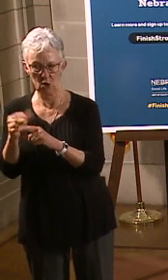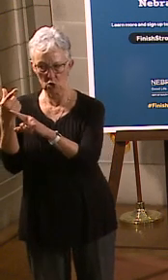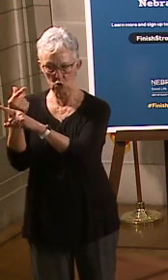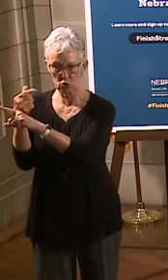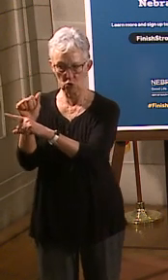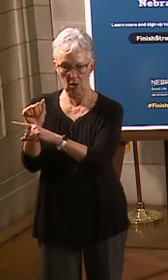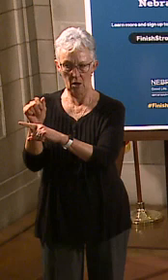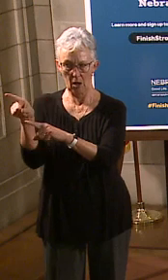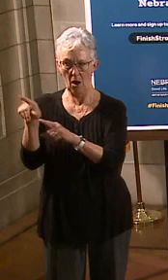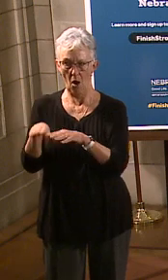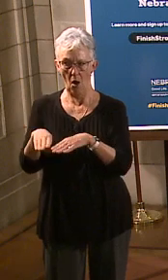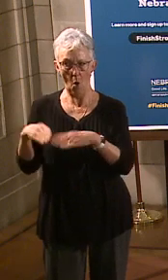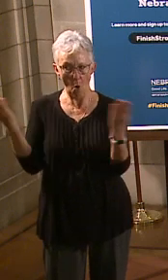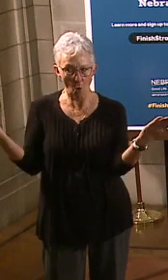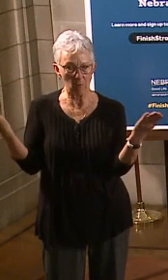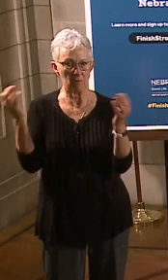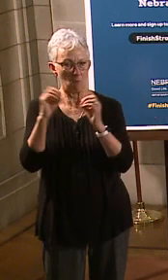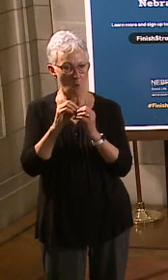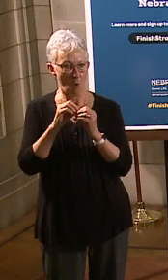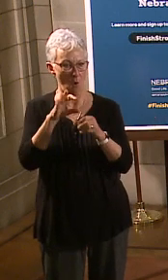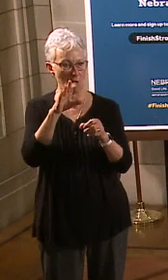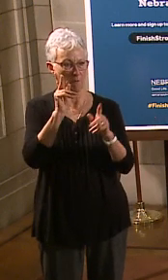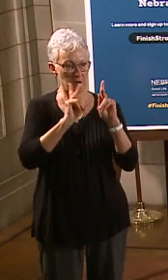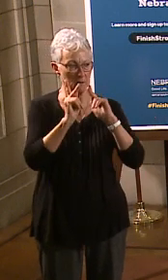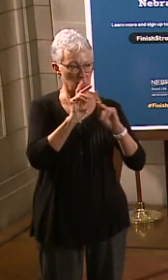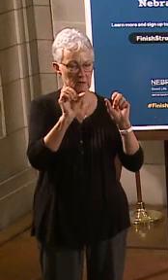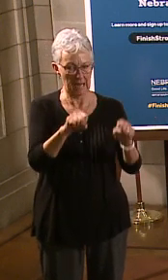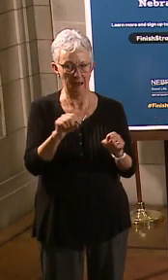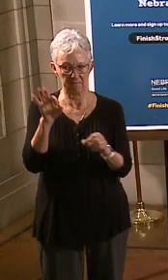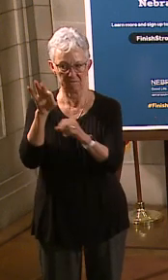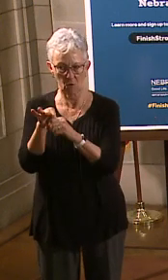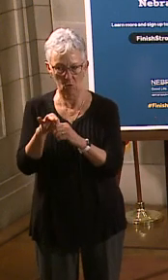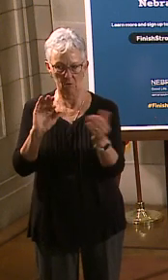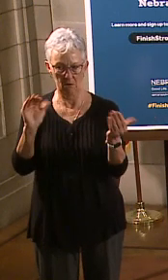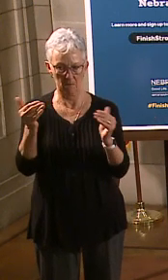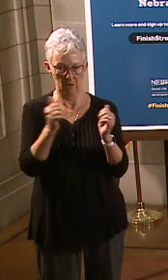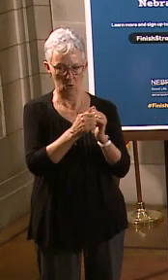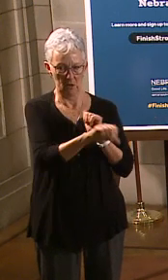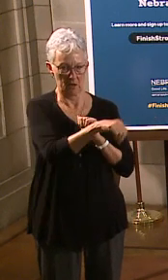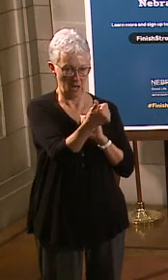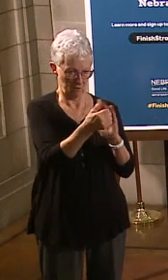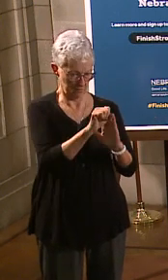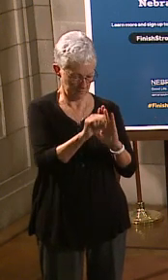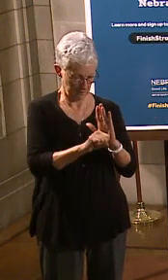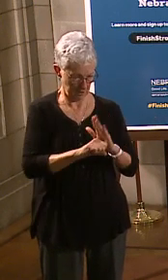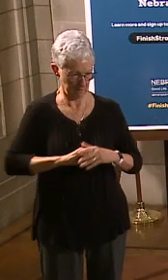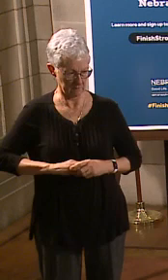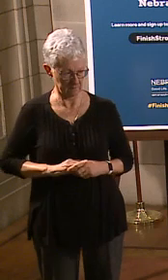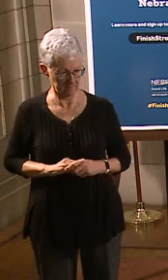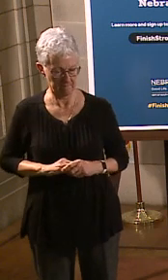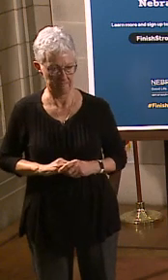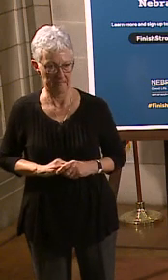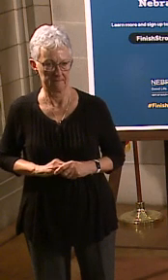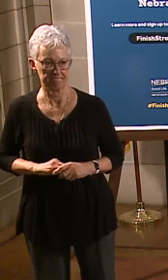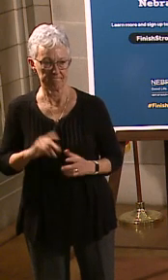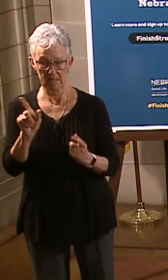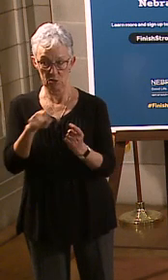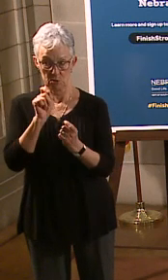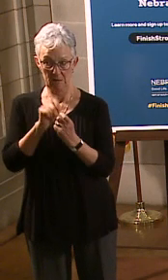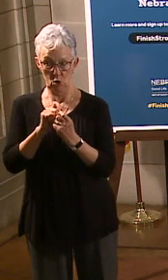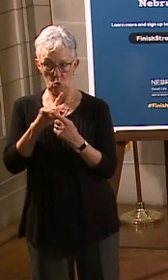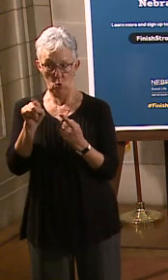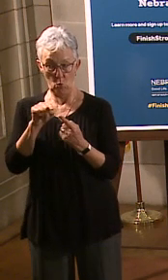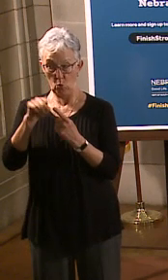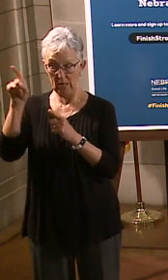more voter access than what those states do, those other states do on the East Coast. And specifically, when the president